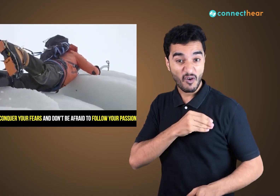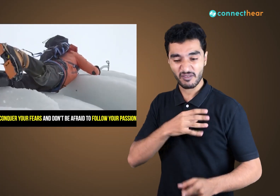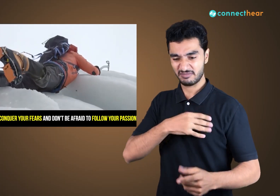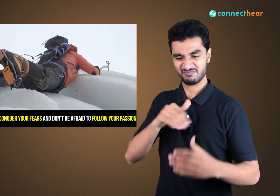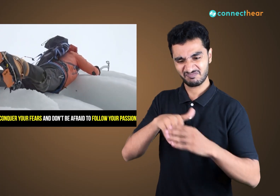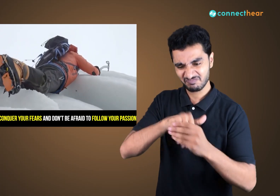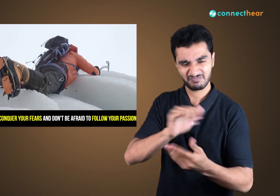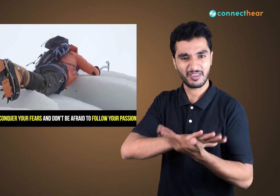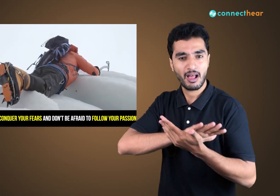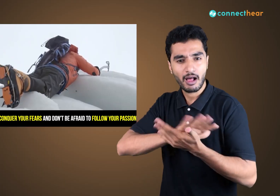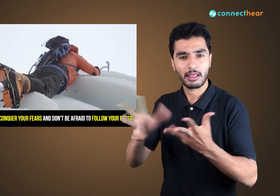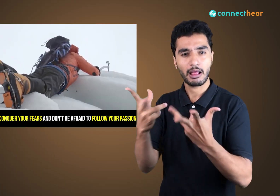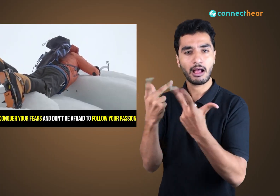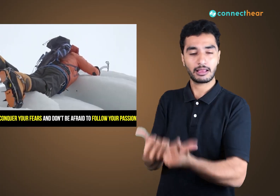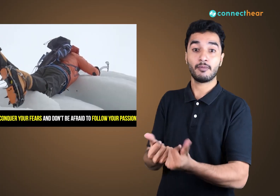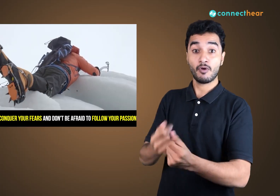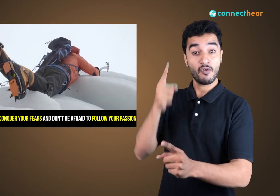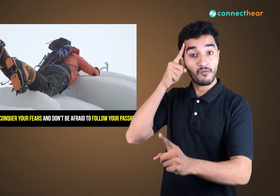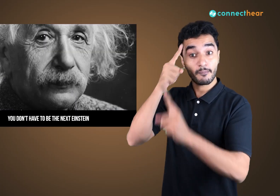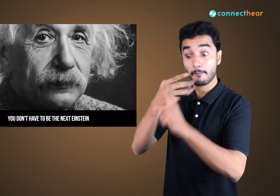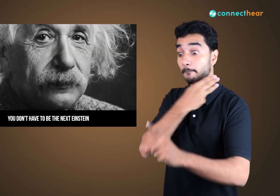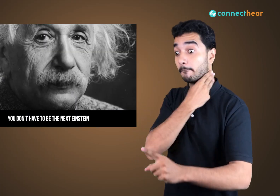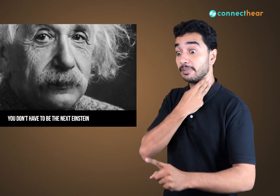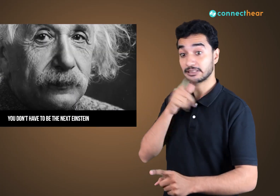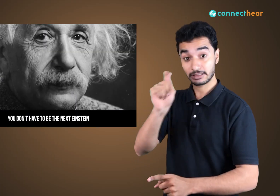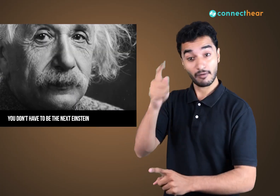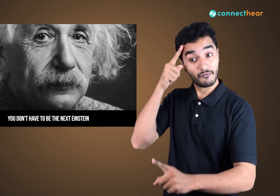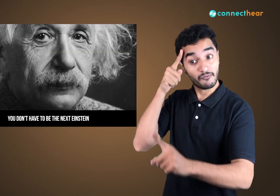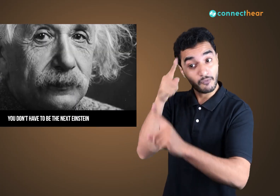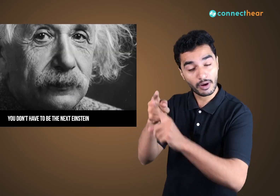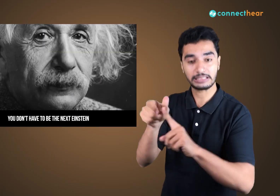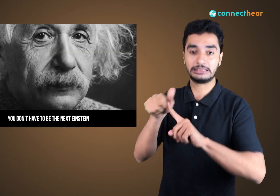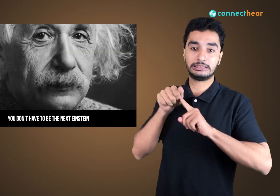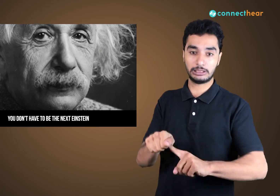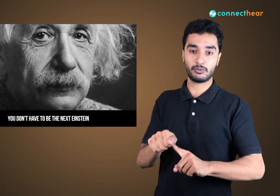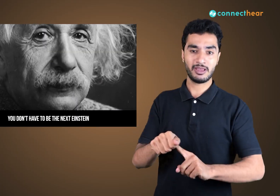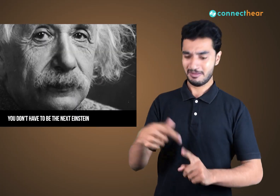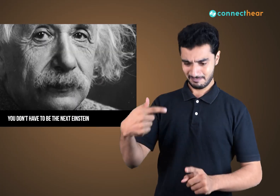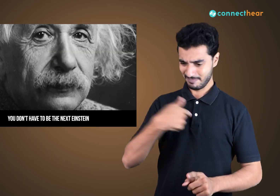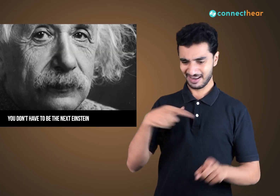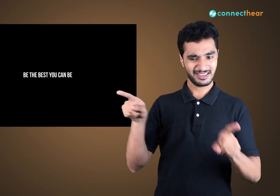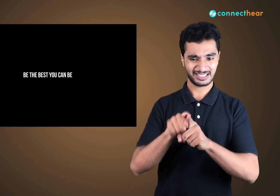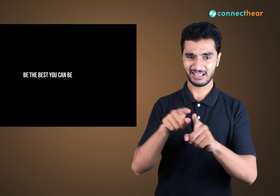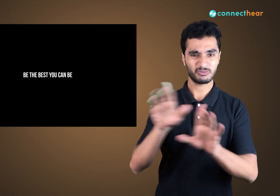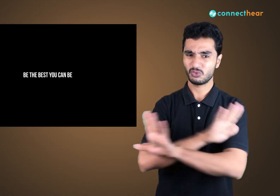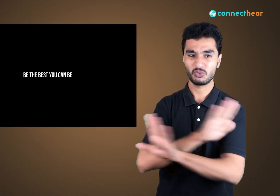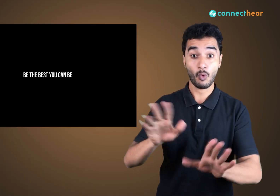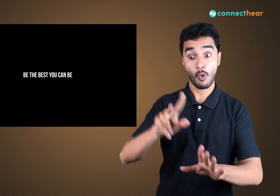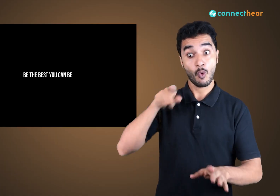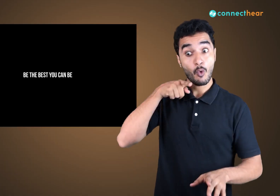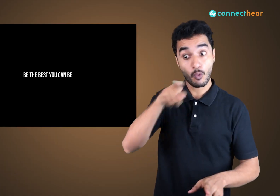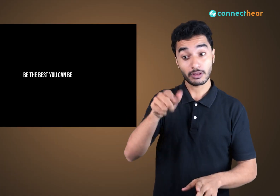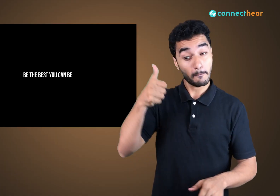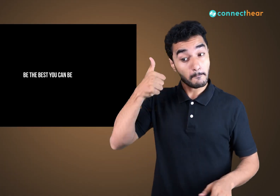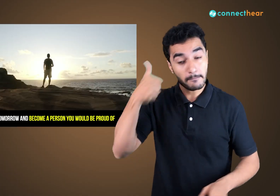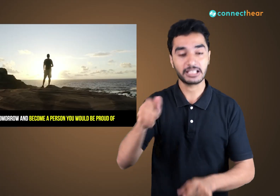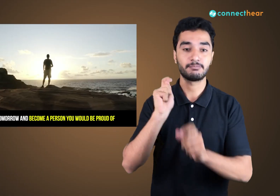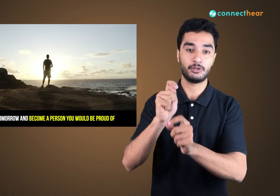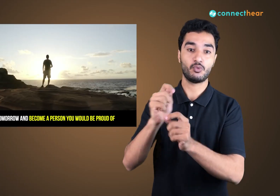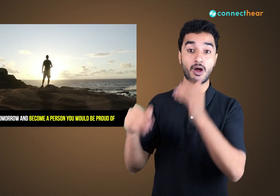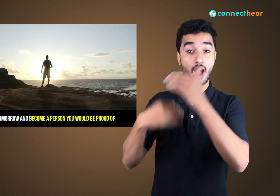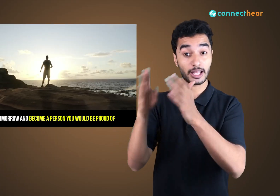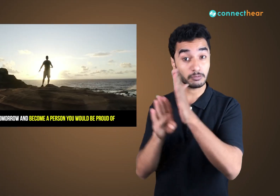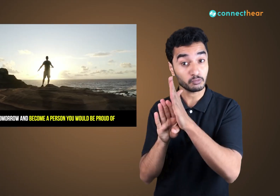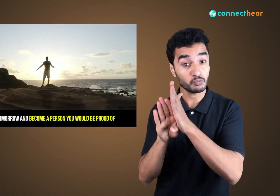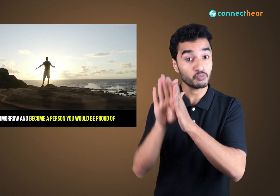and don't be afraid to follow your passion. You don't have to be the next Einstein. Be the best you can be.